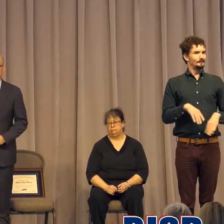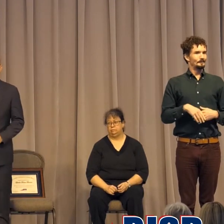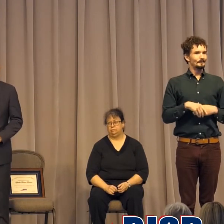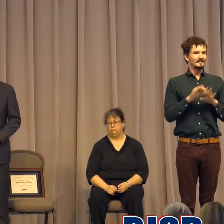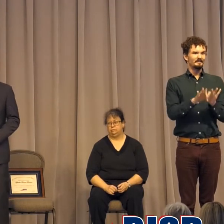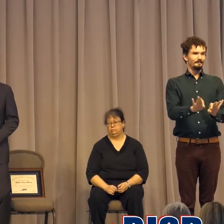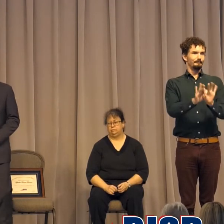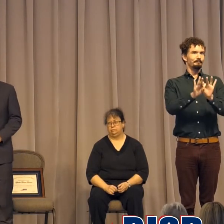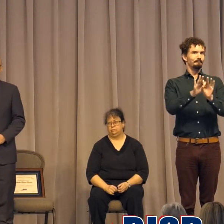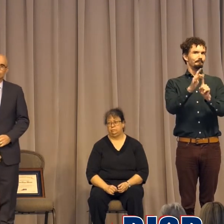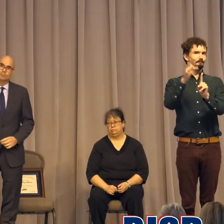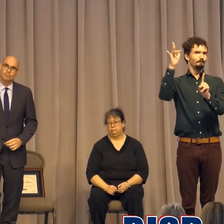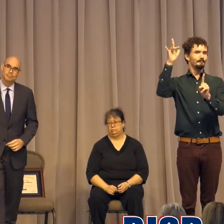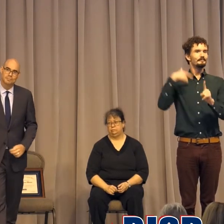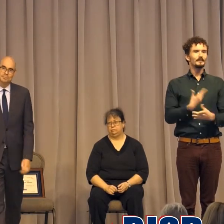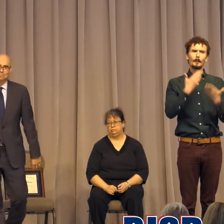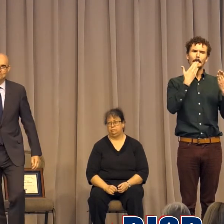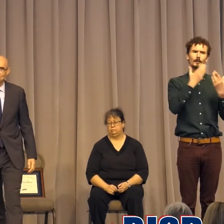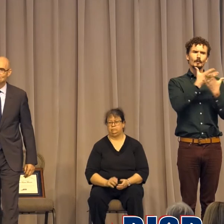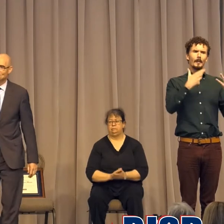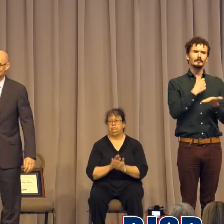you have accomplished for the Texas children.